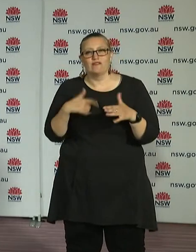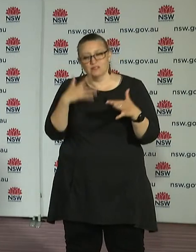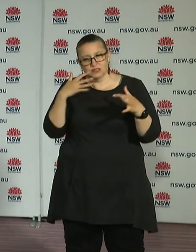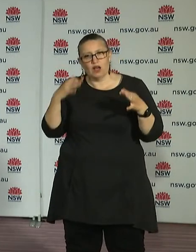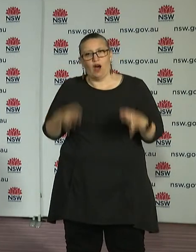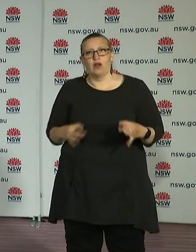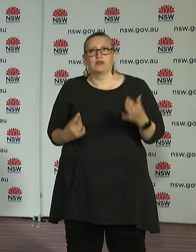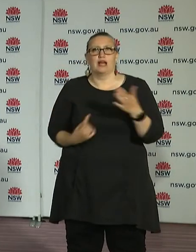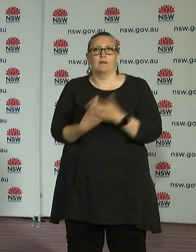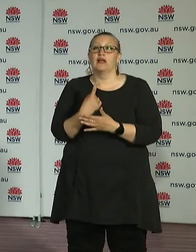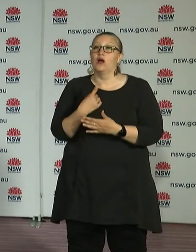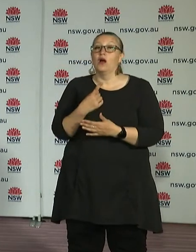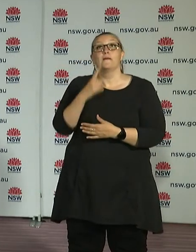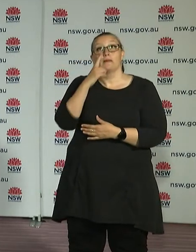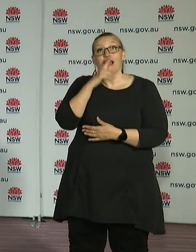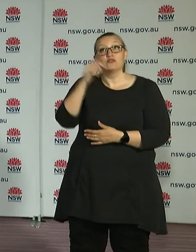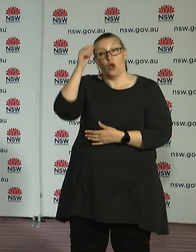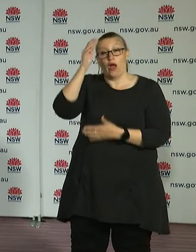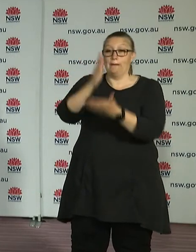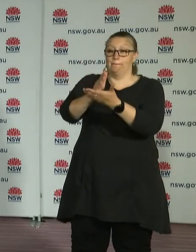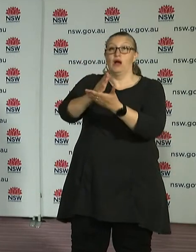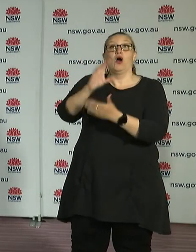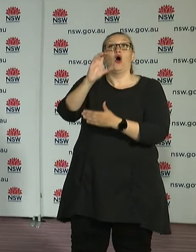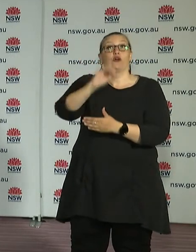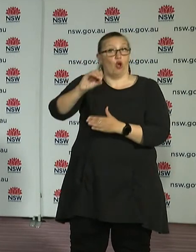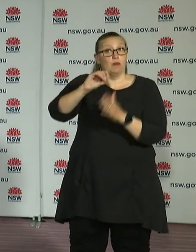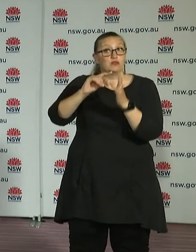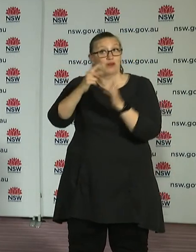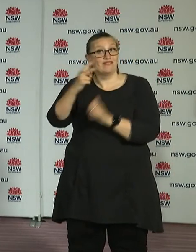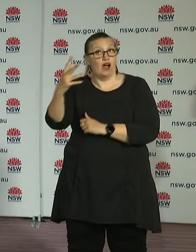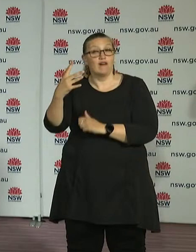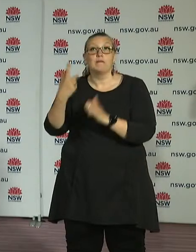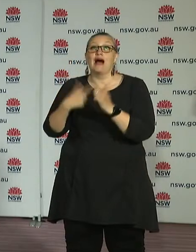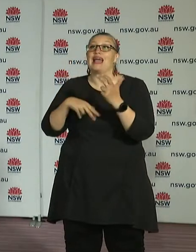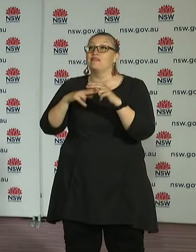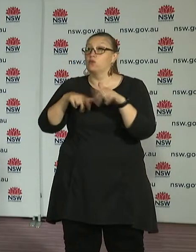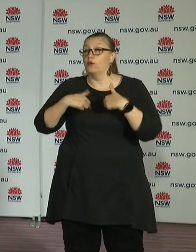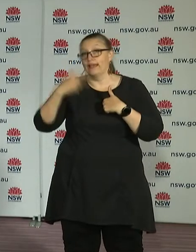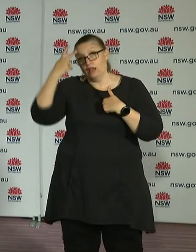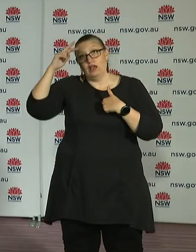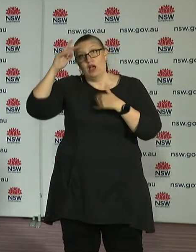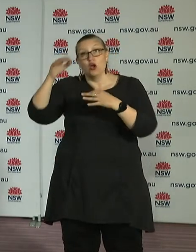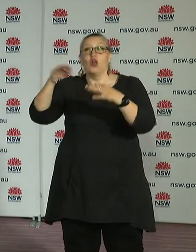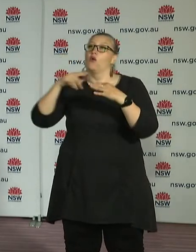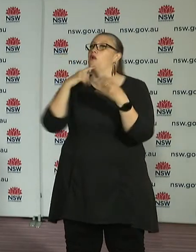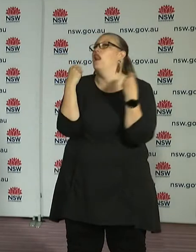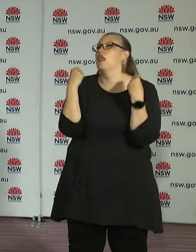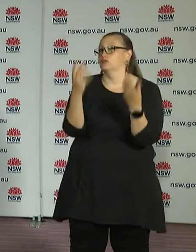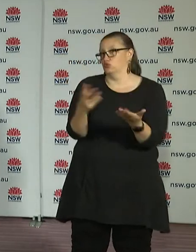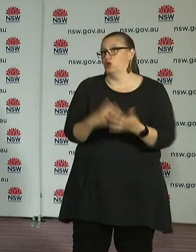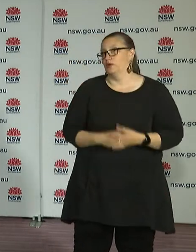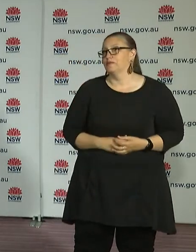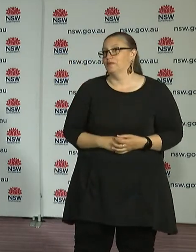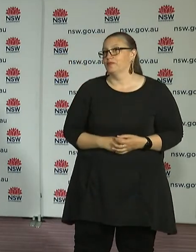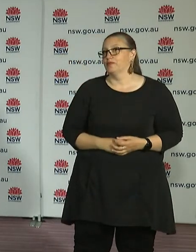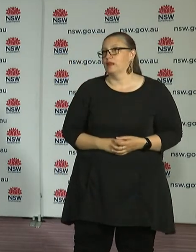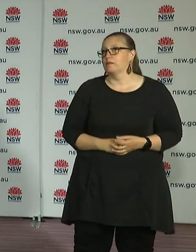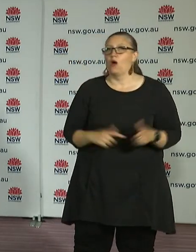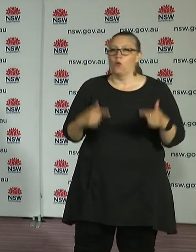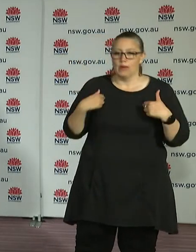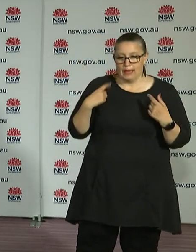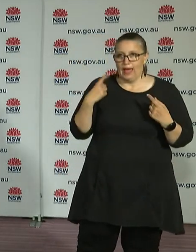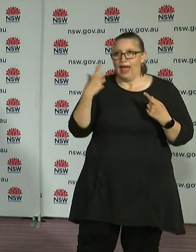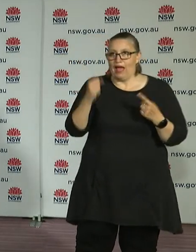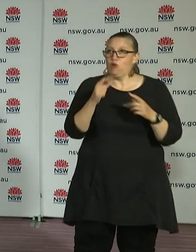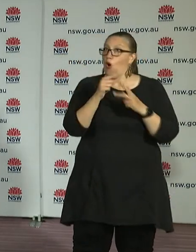there's better news than that, we'll certainly convey it. But I do want to stress that we are carefully considering the options we have